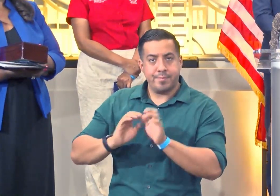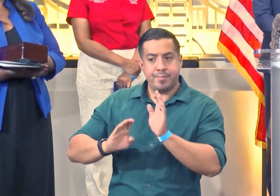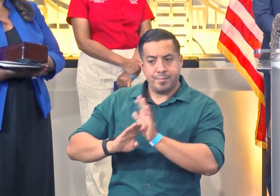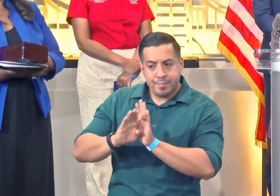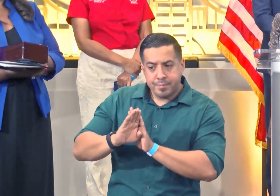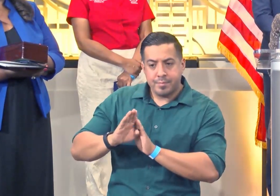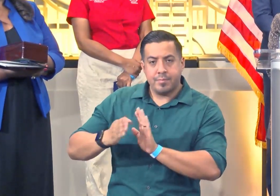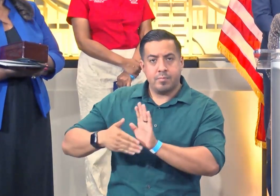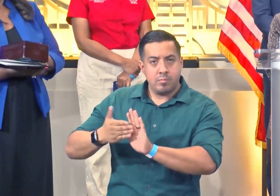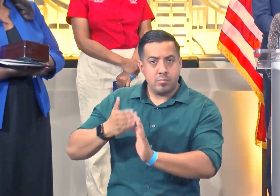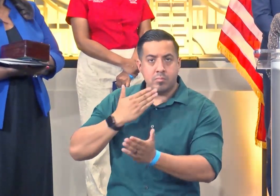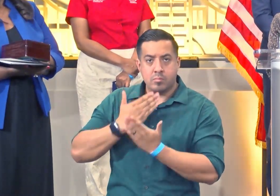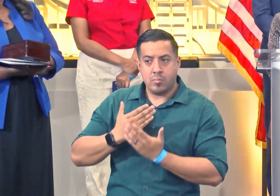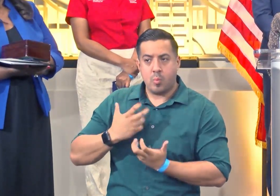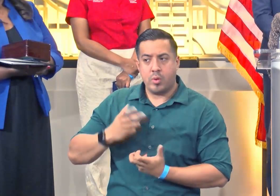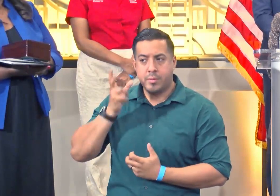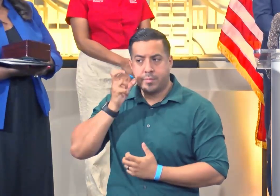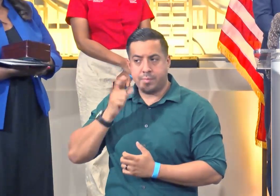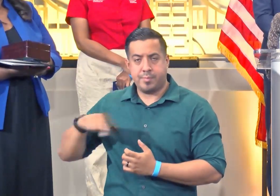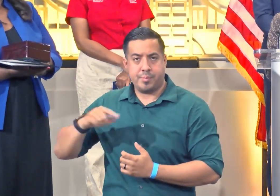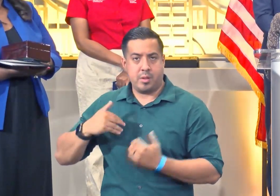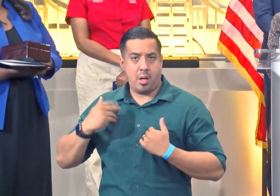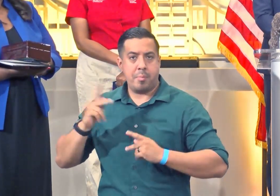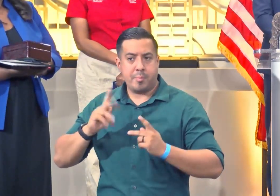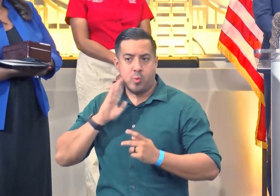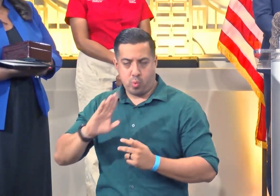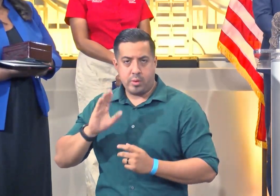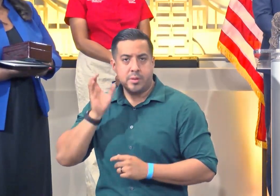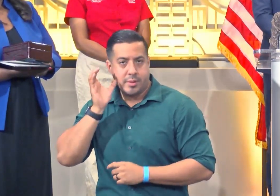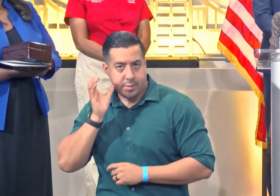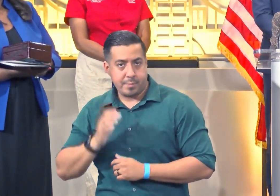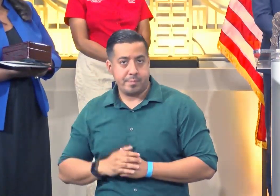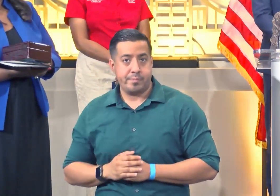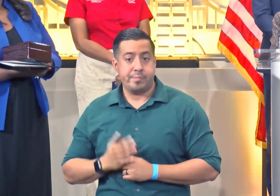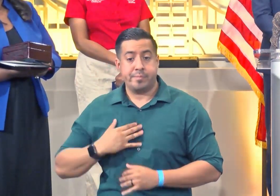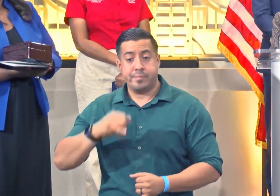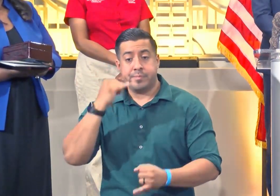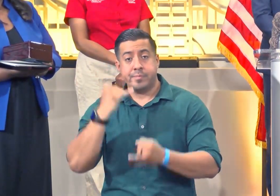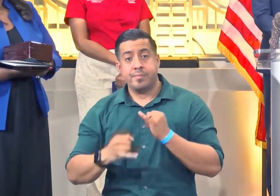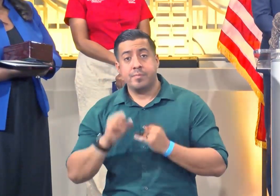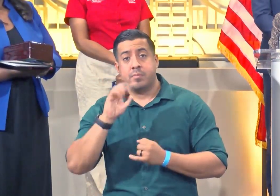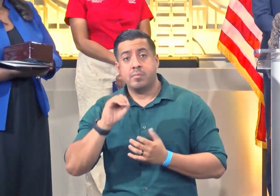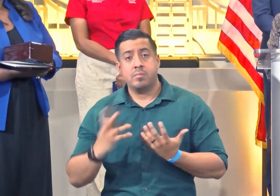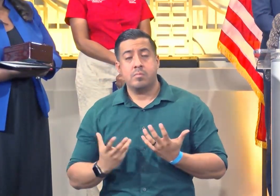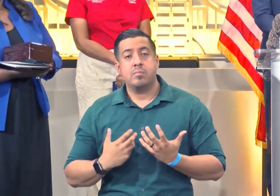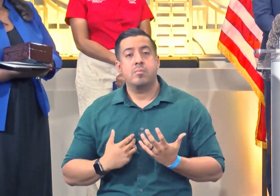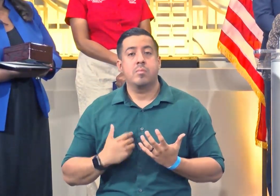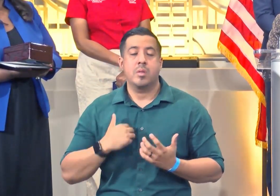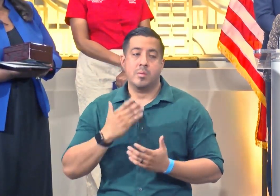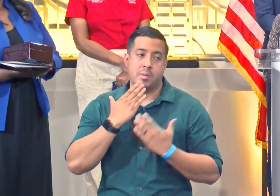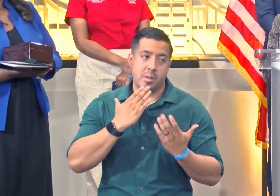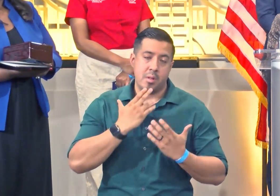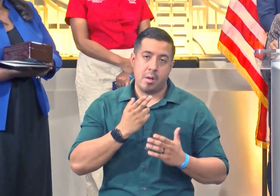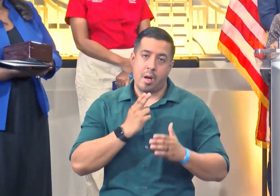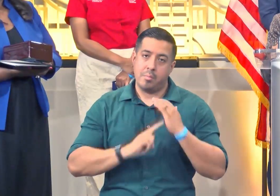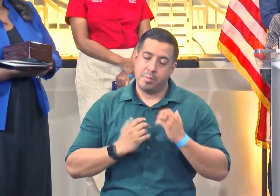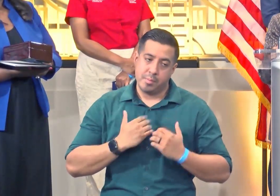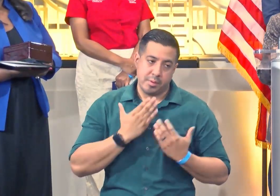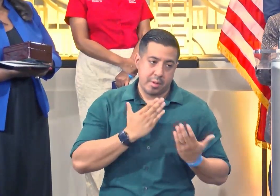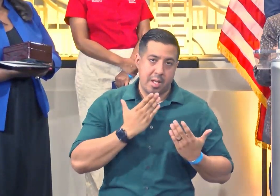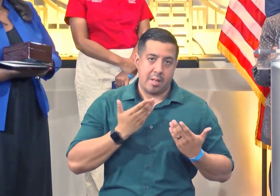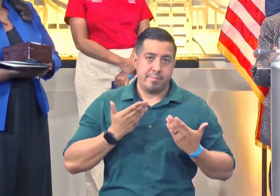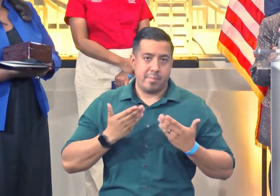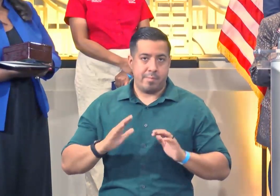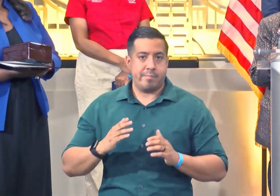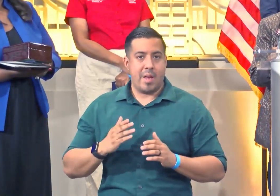hear from young people that are. And my final comment, as I thank you all so much and thank you humbly for allowing me to